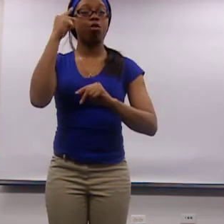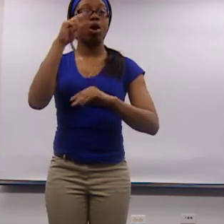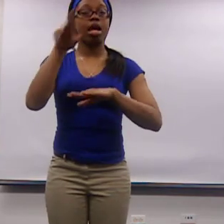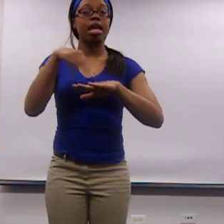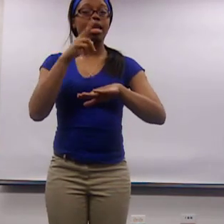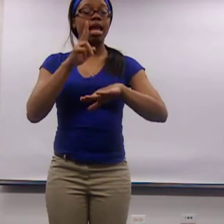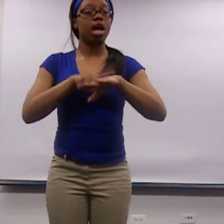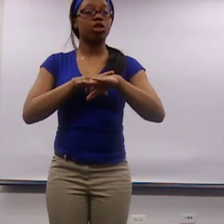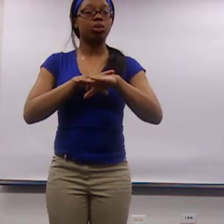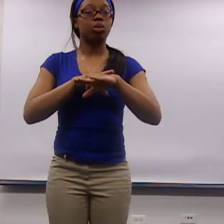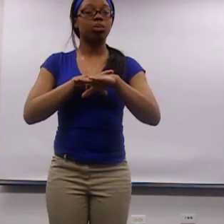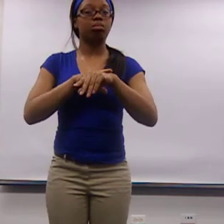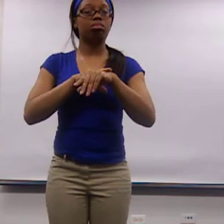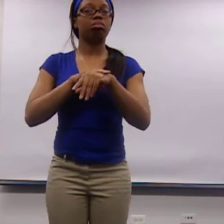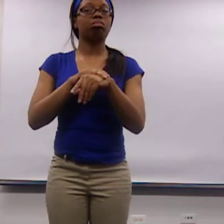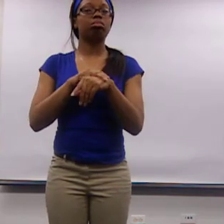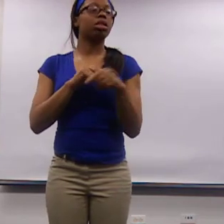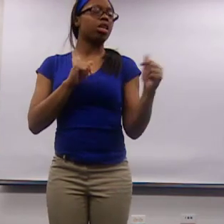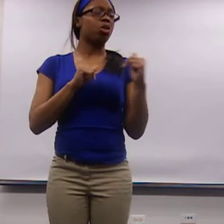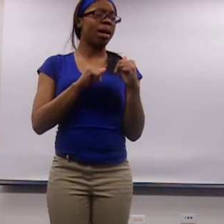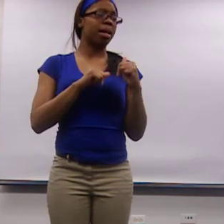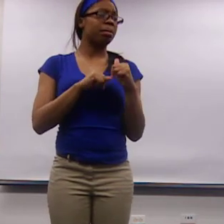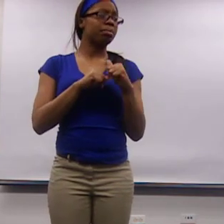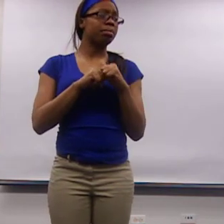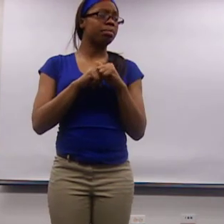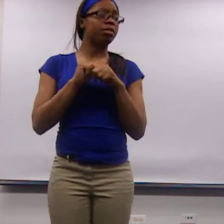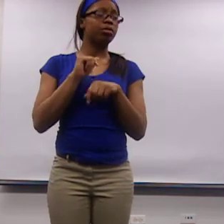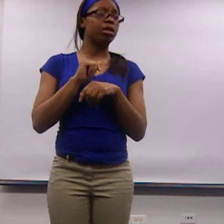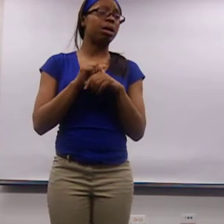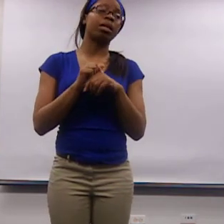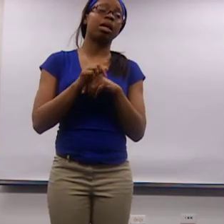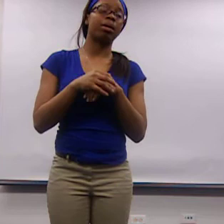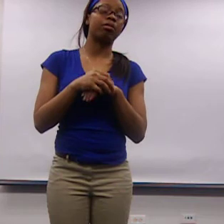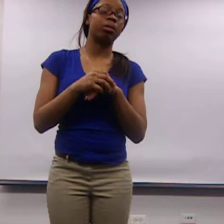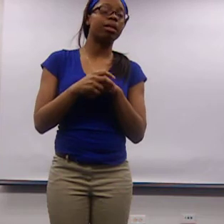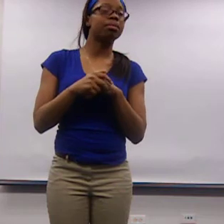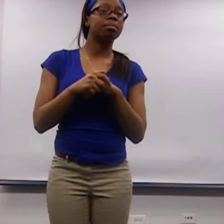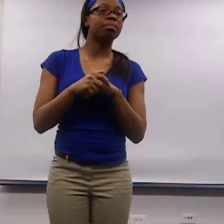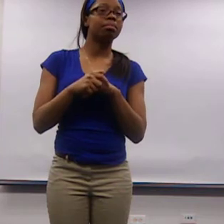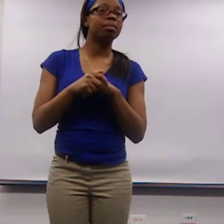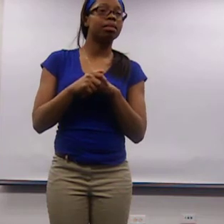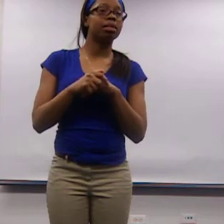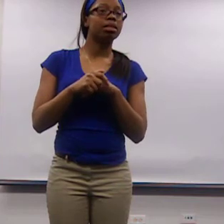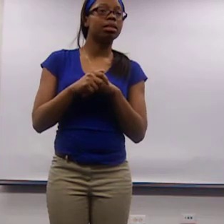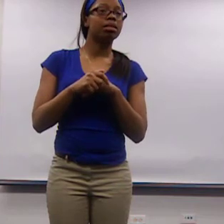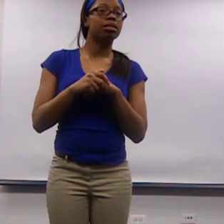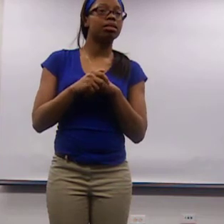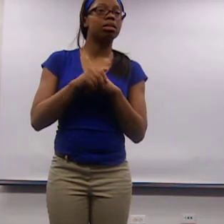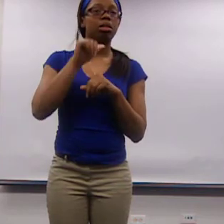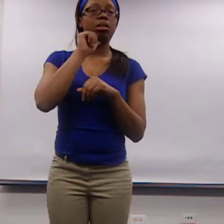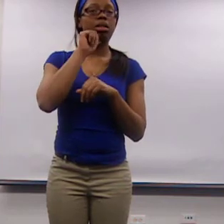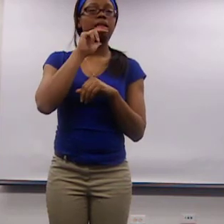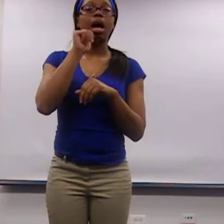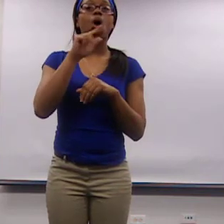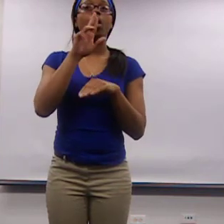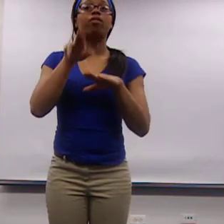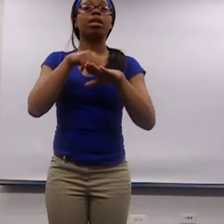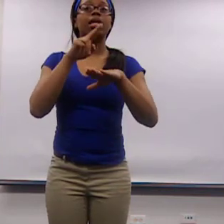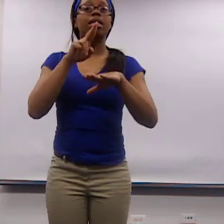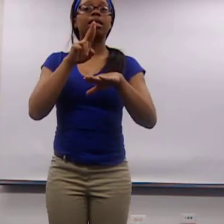disasters. So if a 911, yes, They're not ready for that. they're not ready for natural and catastrophic